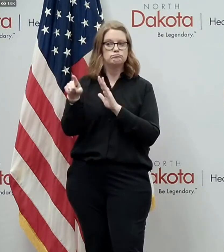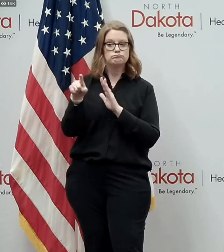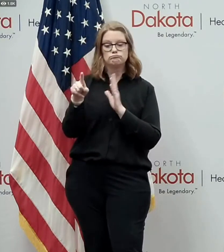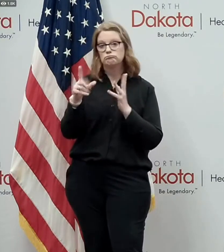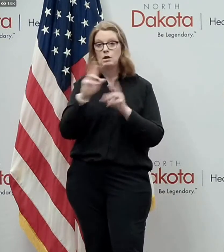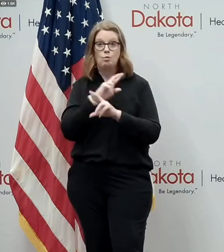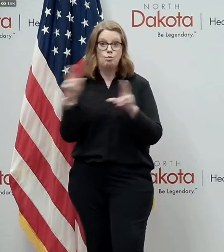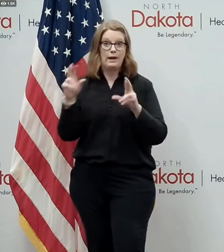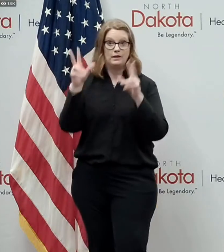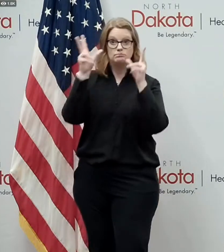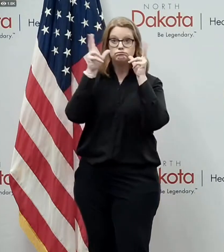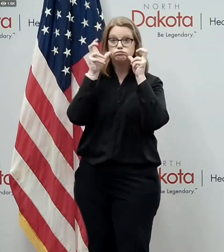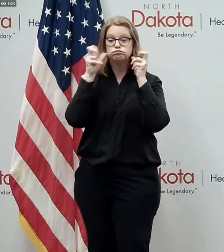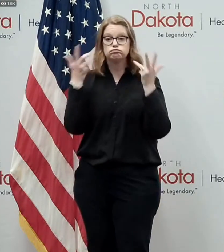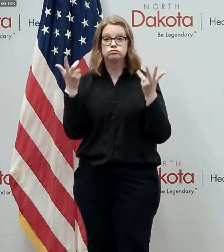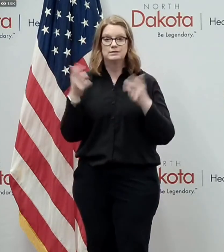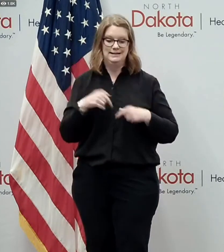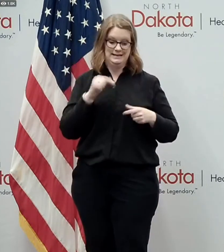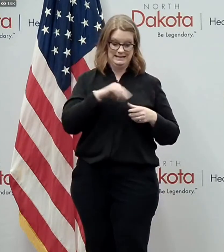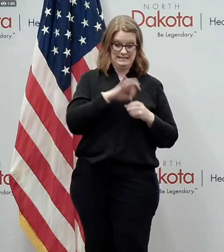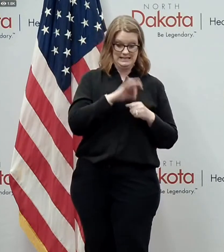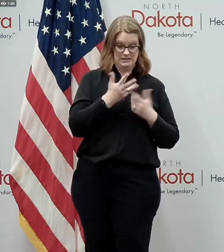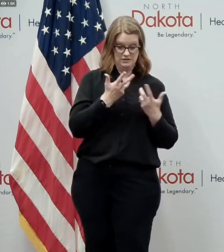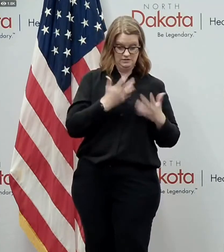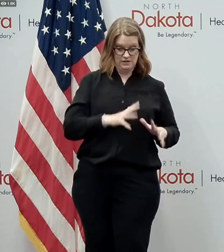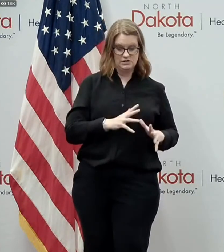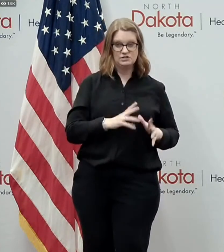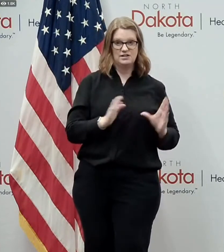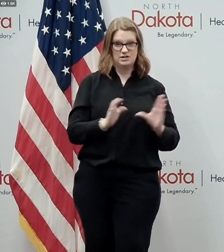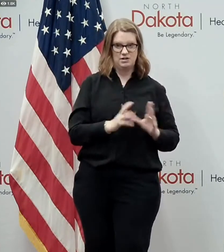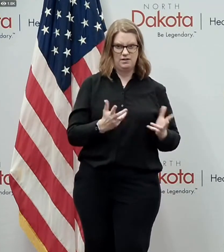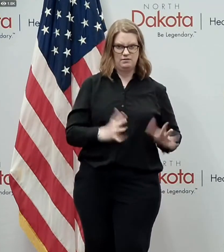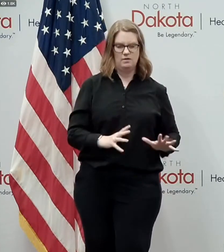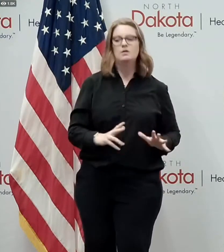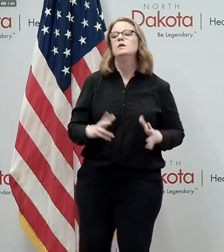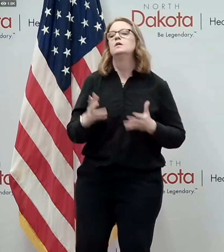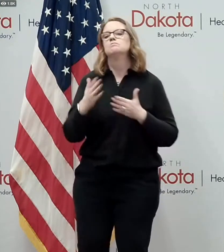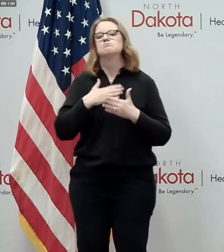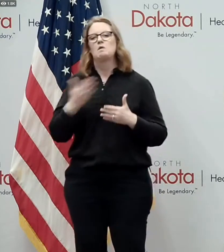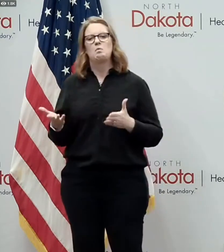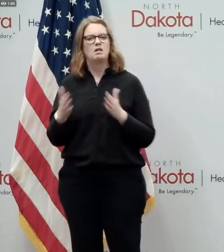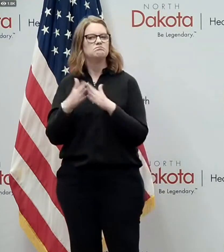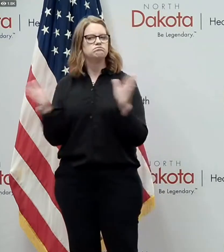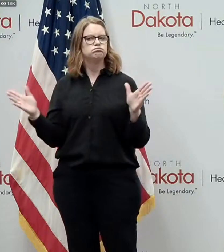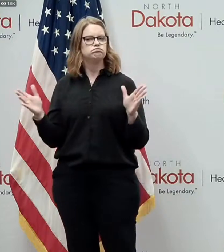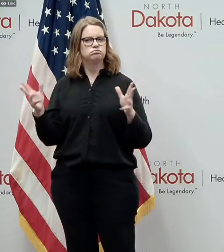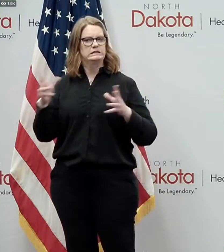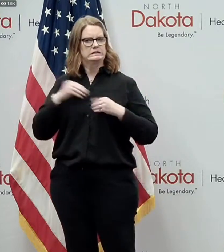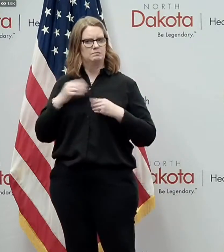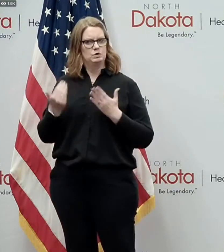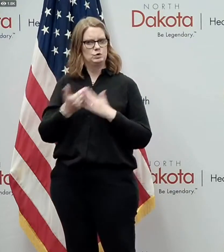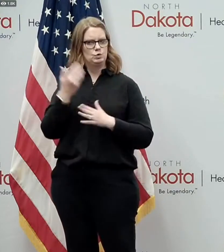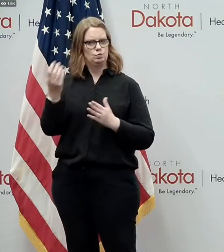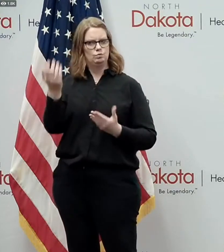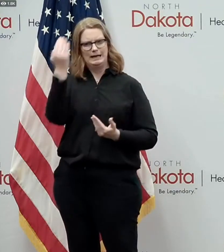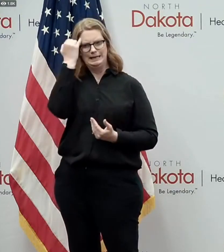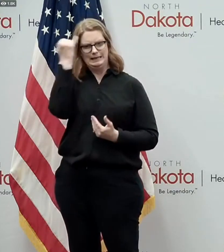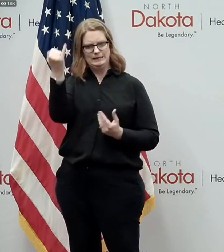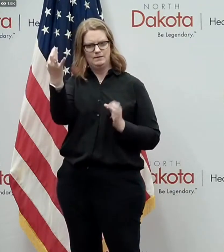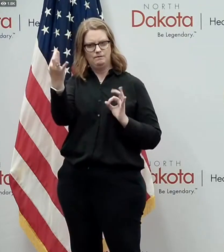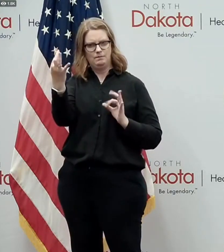ears after he gets this election done and certified to listen about how we can do it better. Okay,